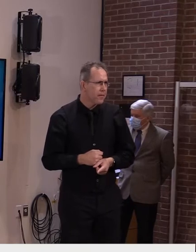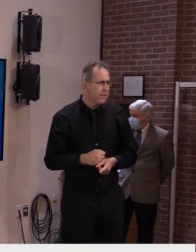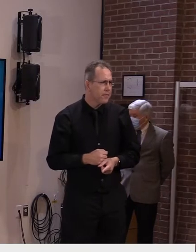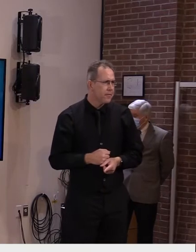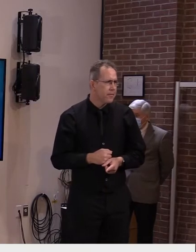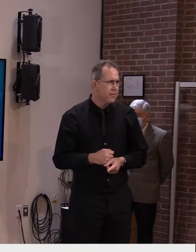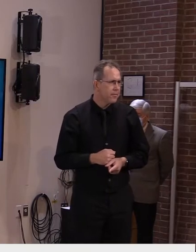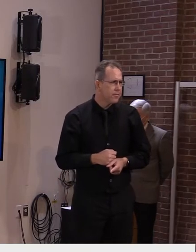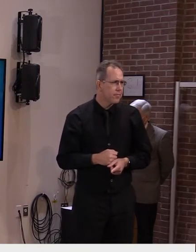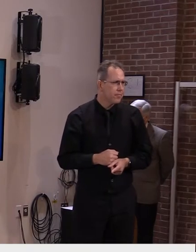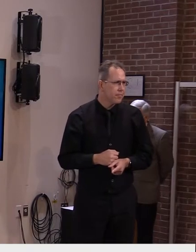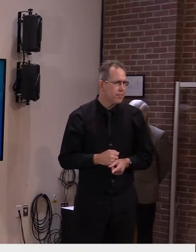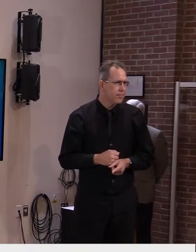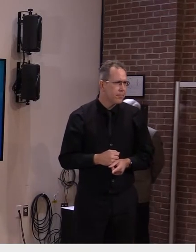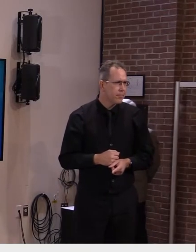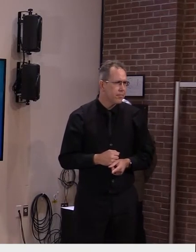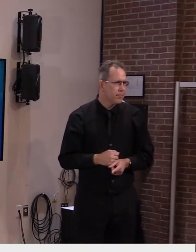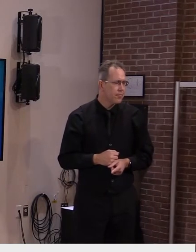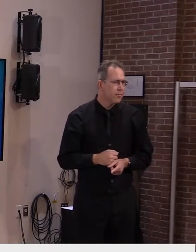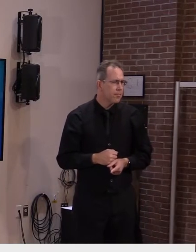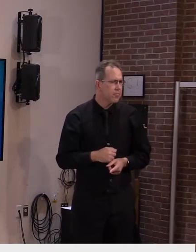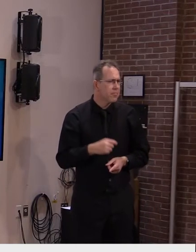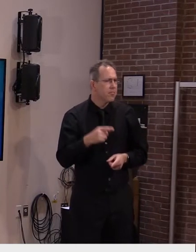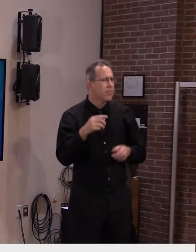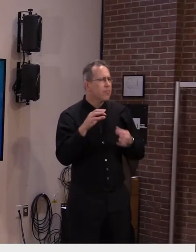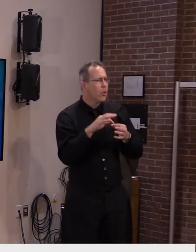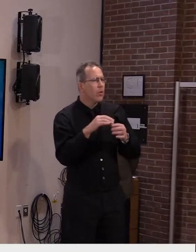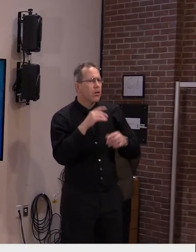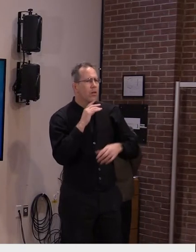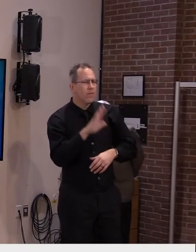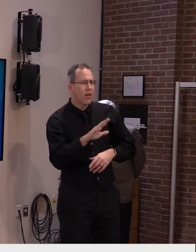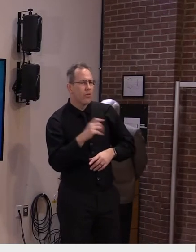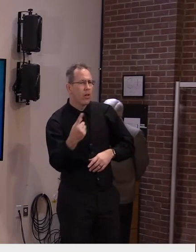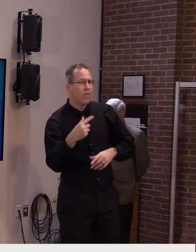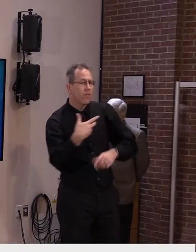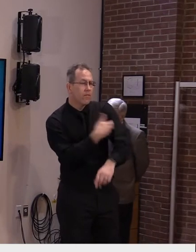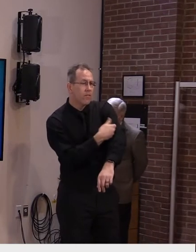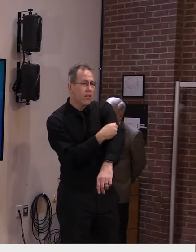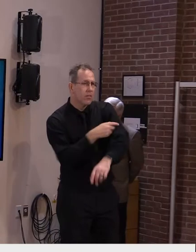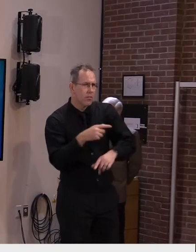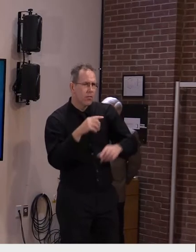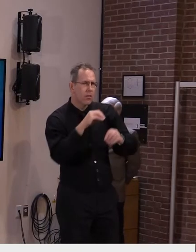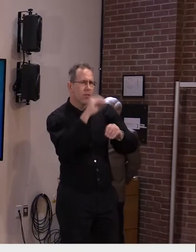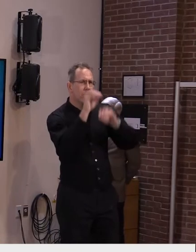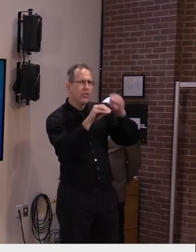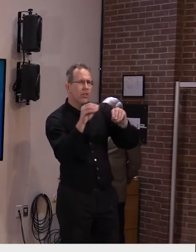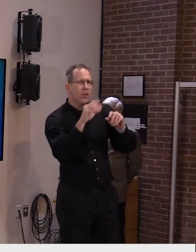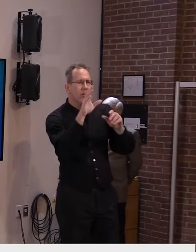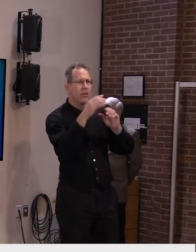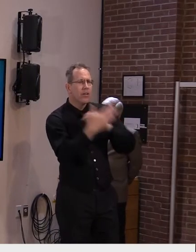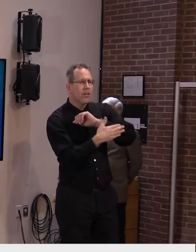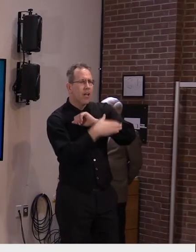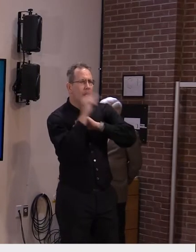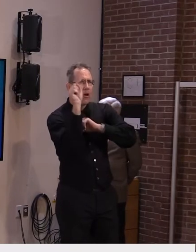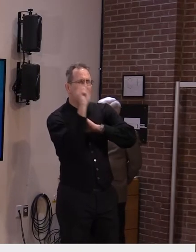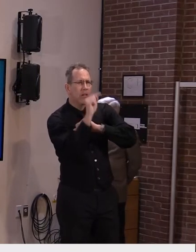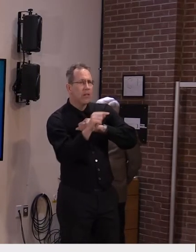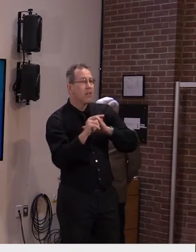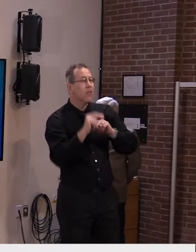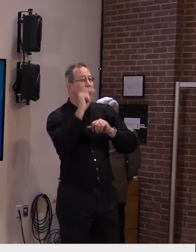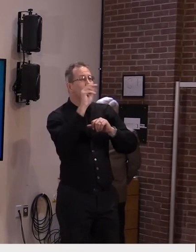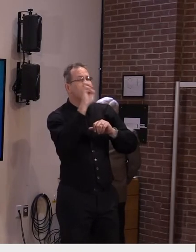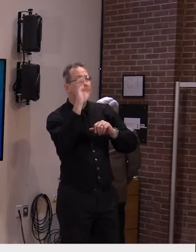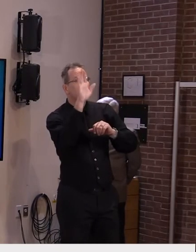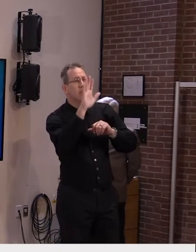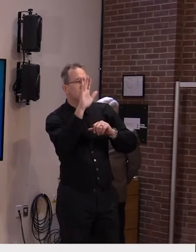to 11-year-olds in Chittenden. Is this a reflection of access and perhaps school clinic scheduling, or do you think patterns of